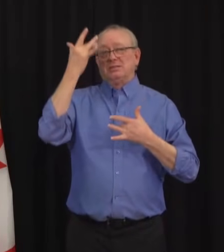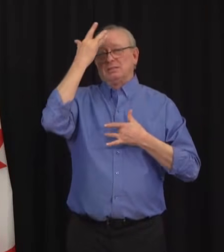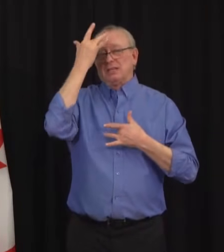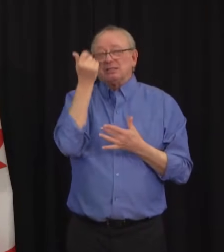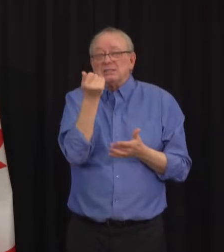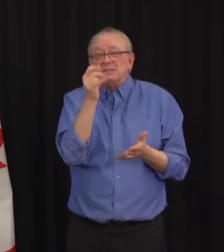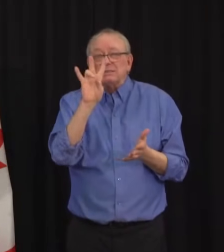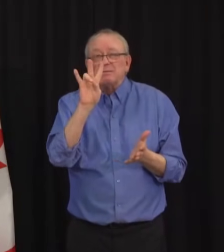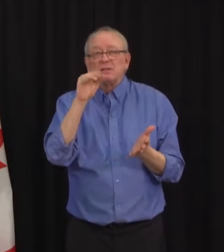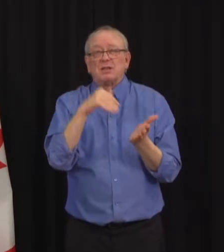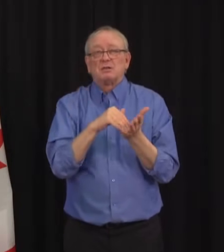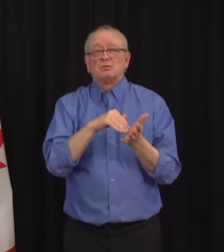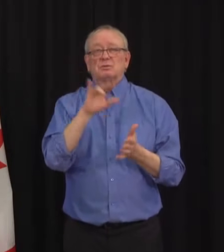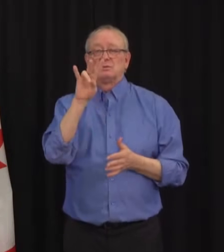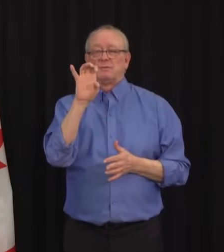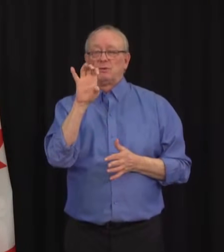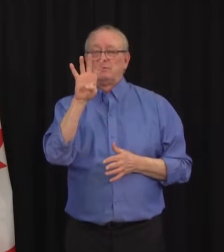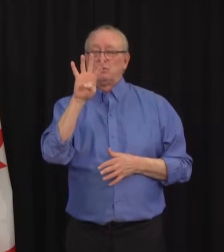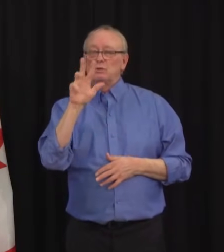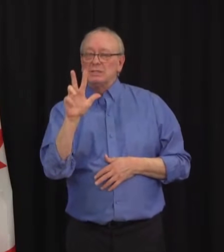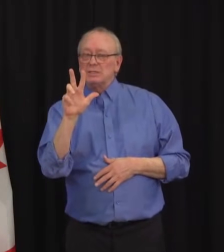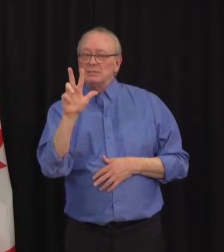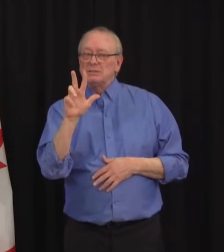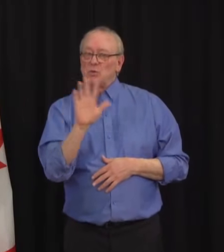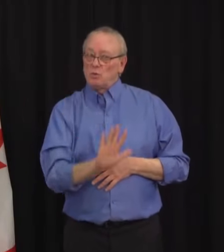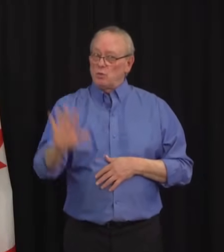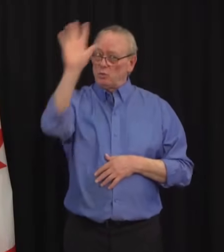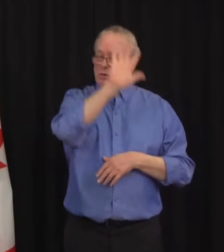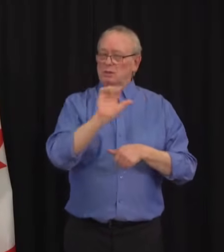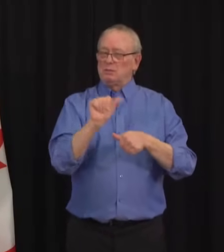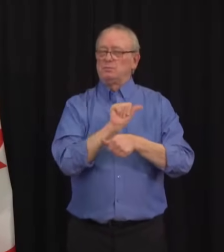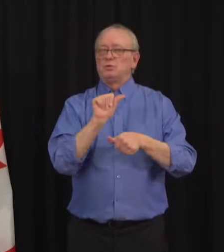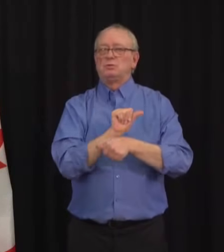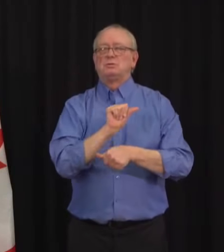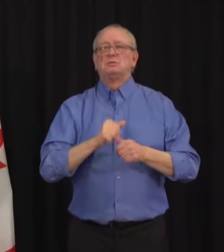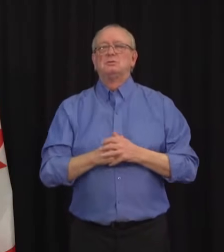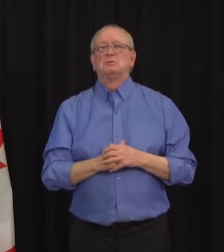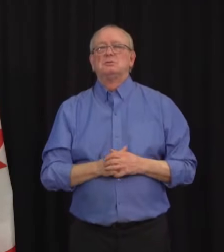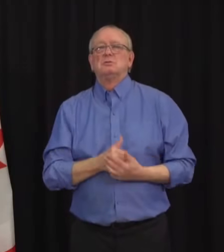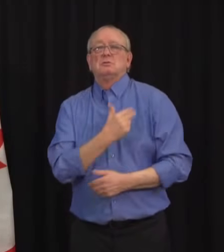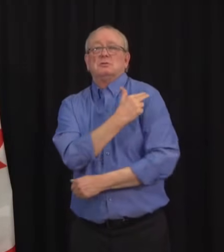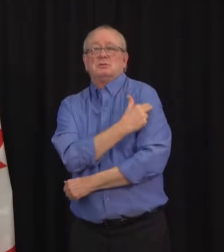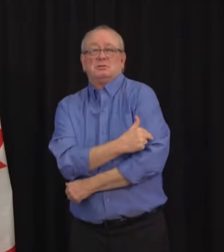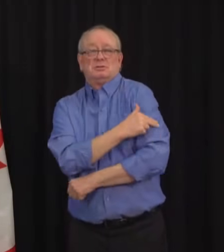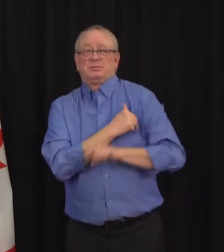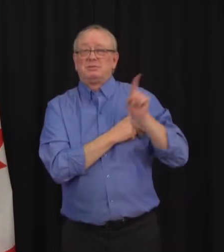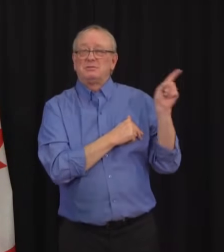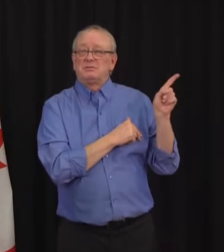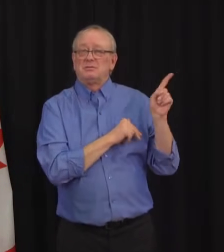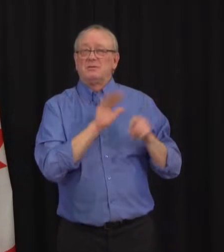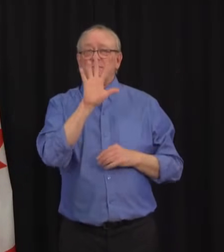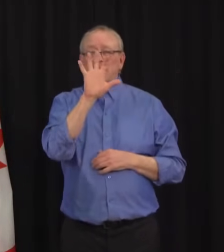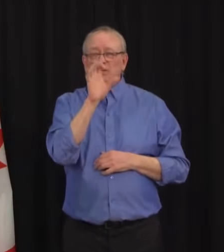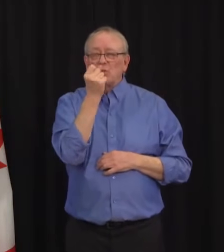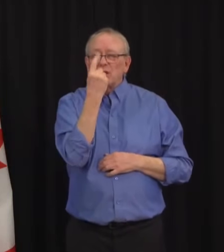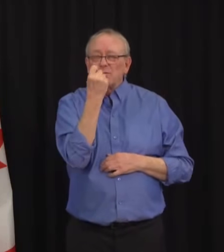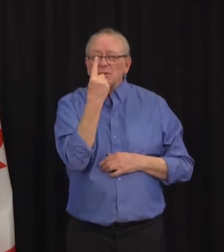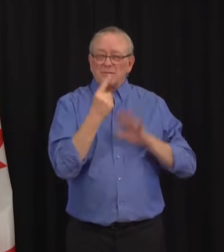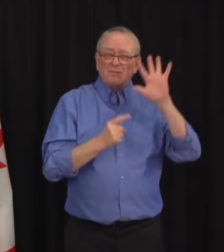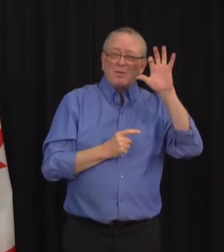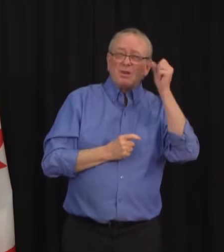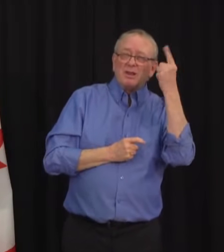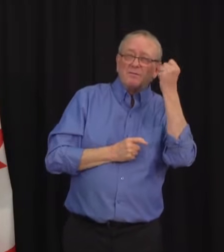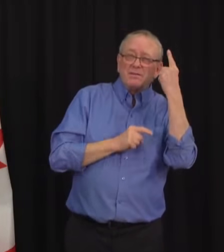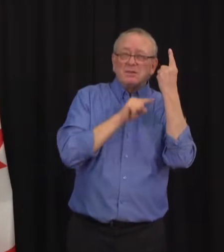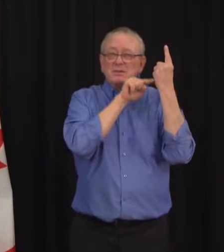17,743 active cases. There are 511 people currently in hospital, including 97